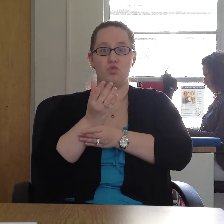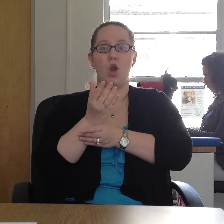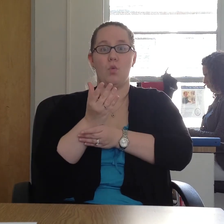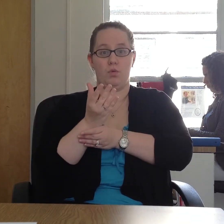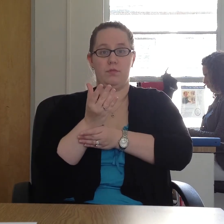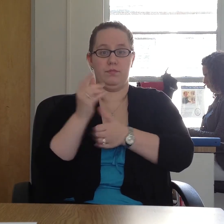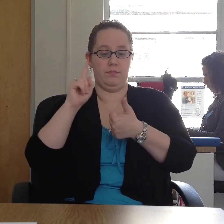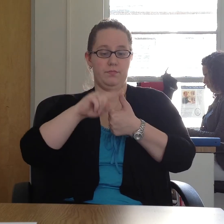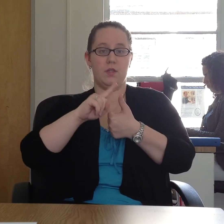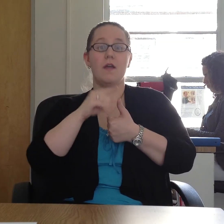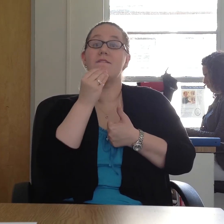Food is the first.